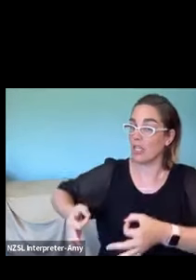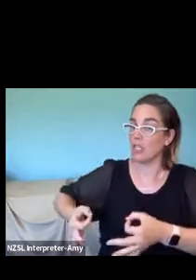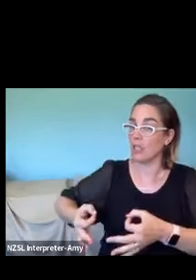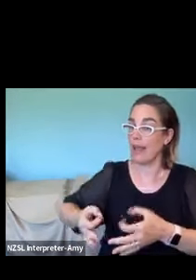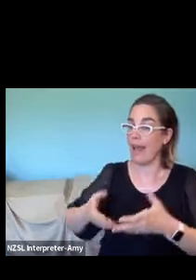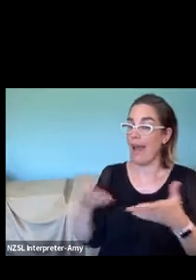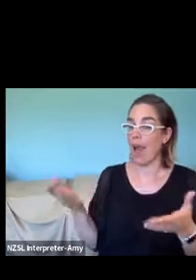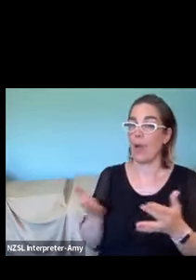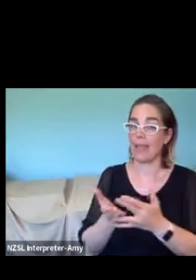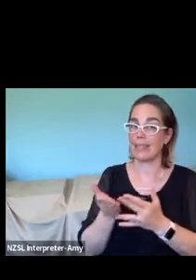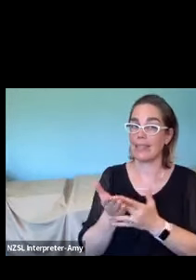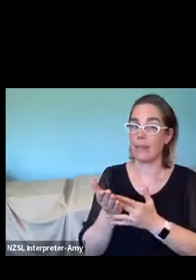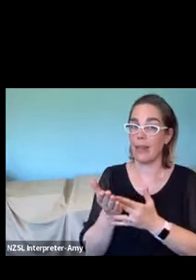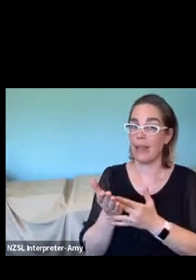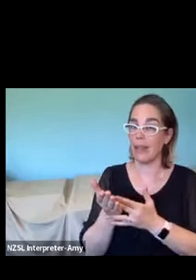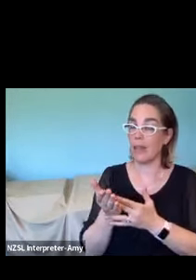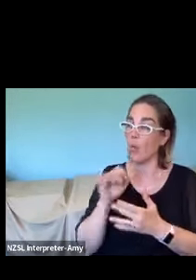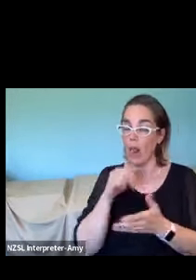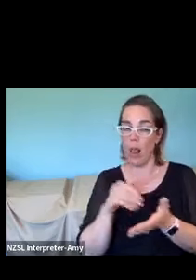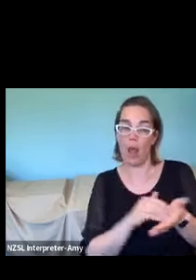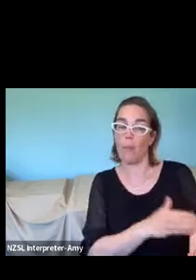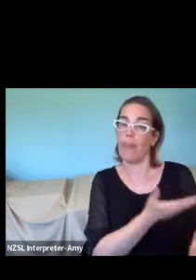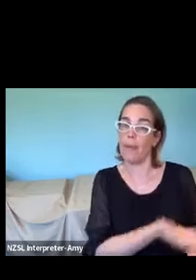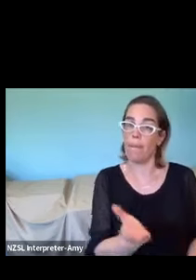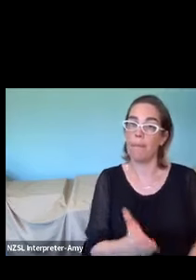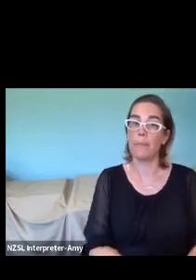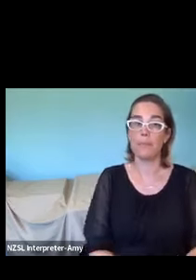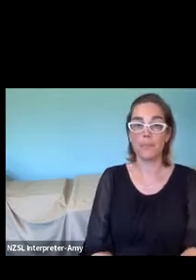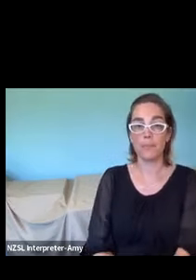accessibility plans going to go ahead.